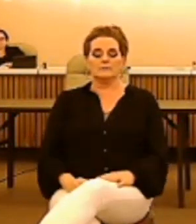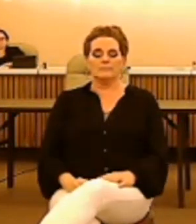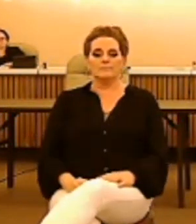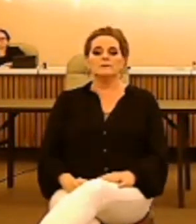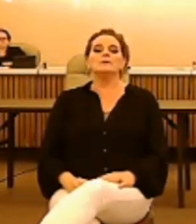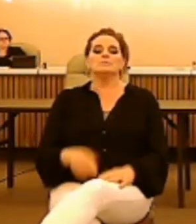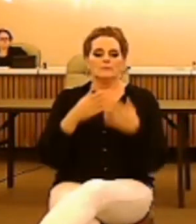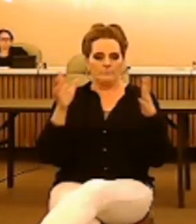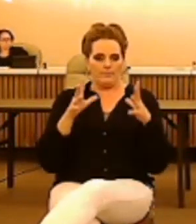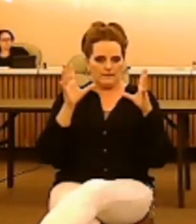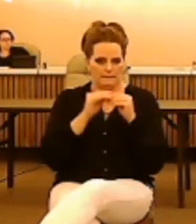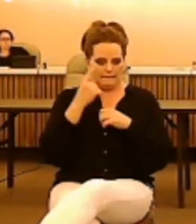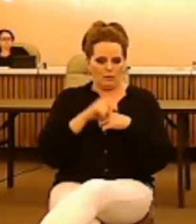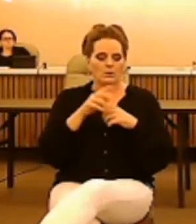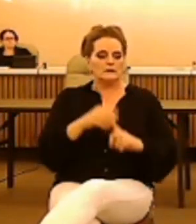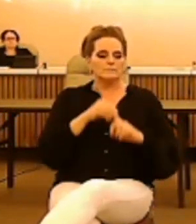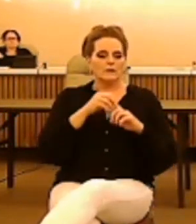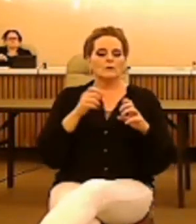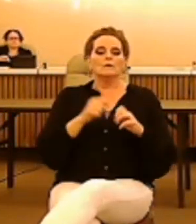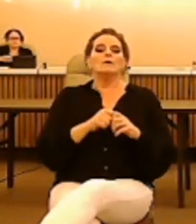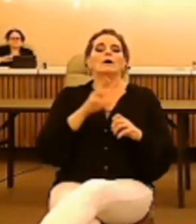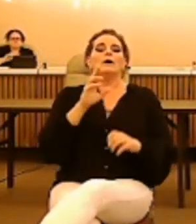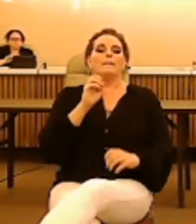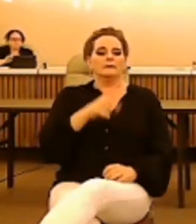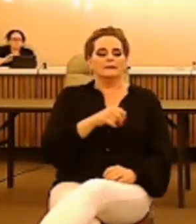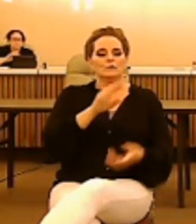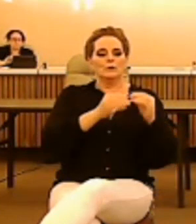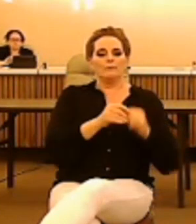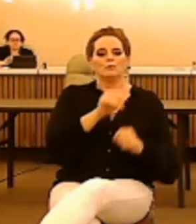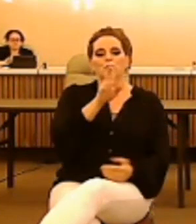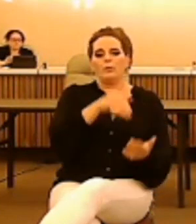the public hearing for special use permit application numbers